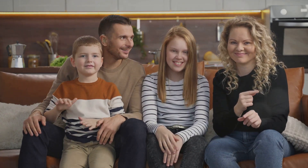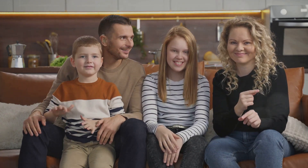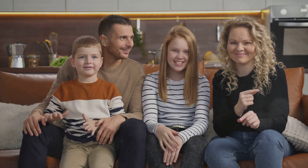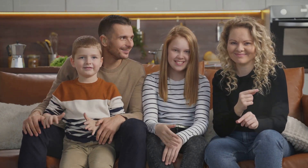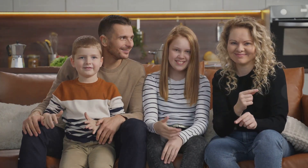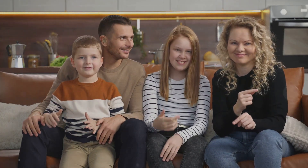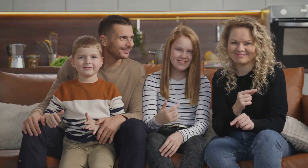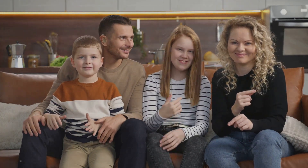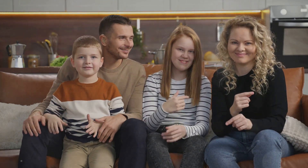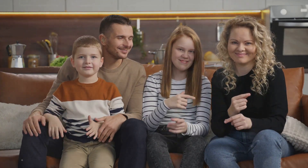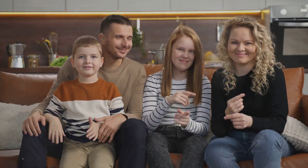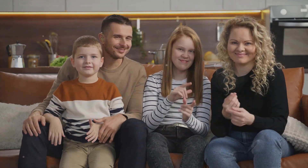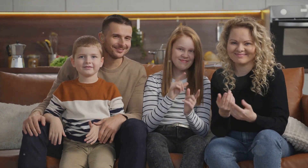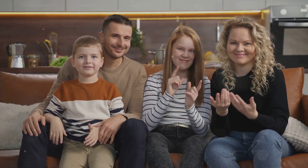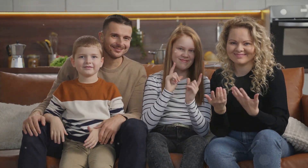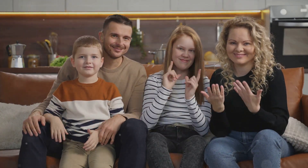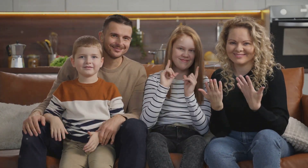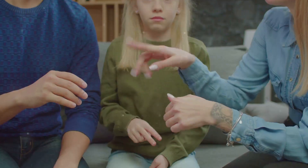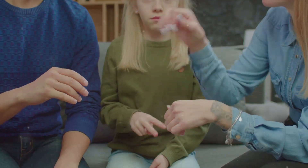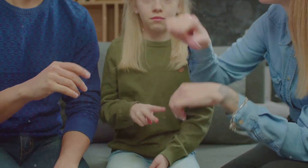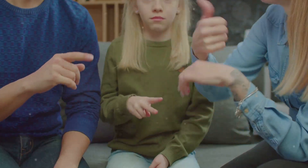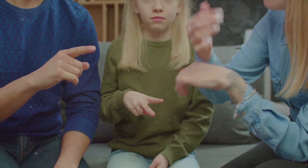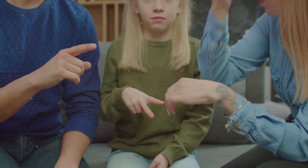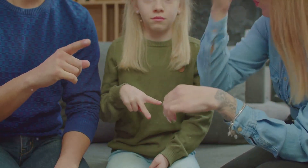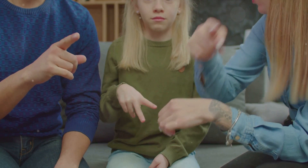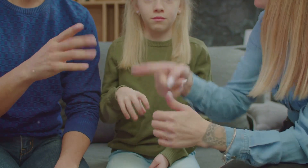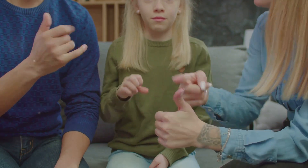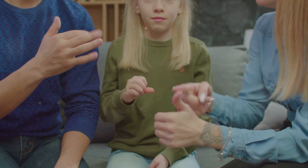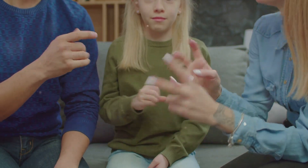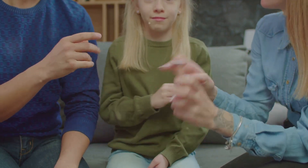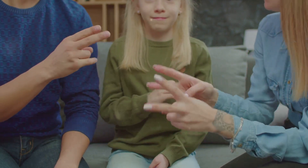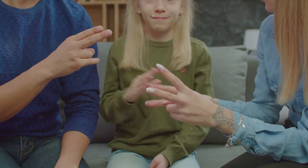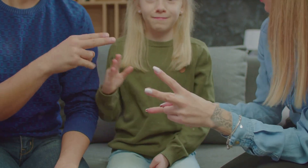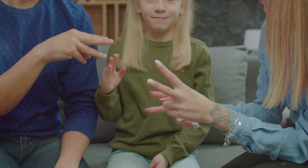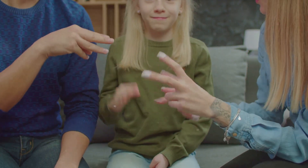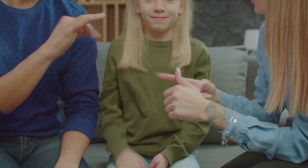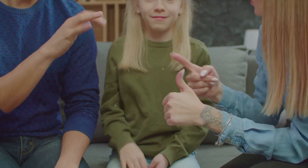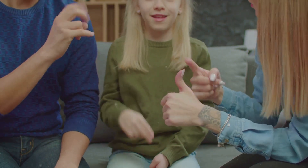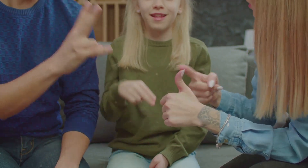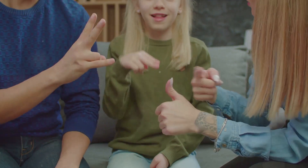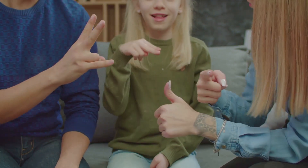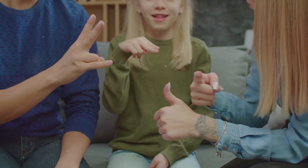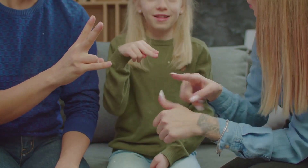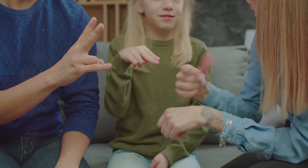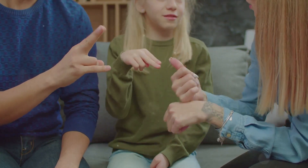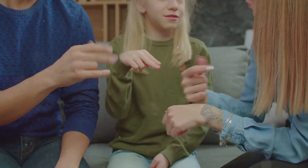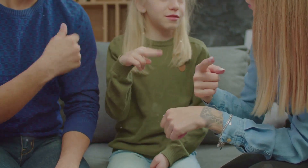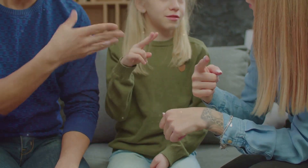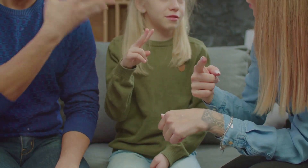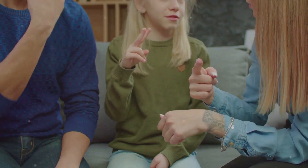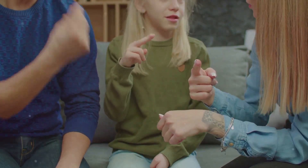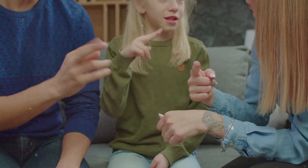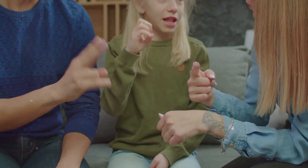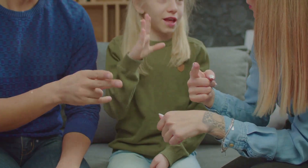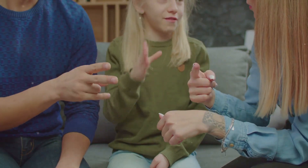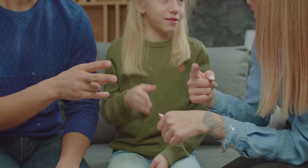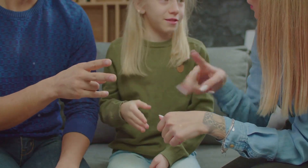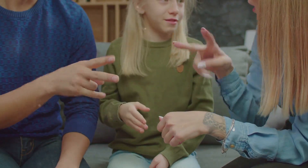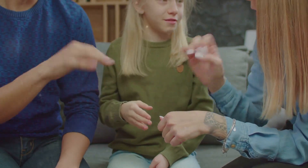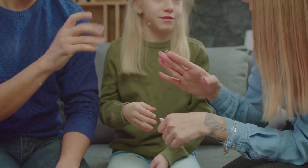Casterline. It was in this work that the notion of deaf people having a unique culture was first articulated. Up until